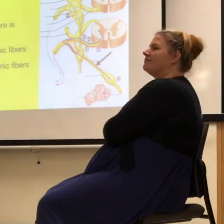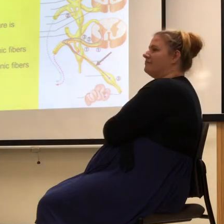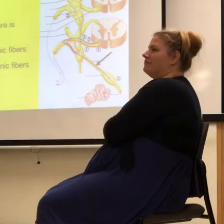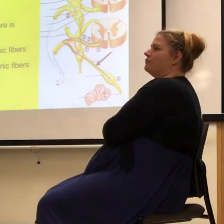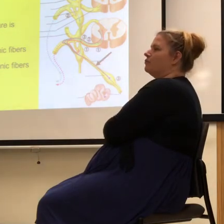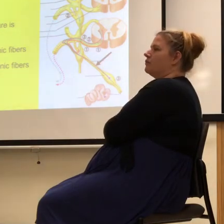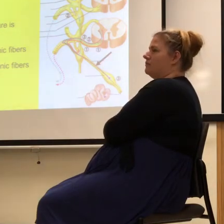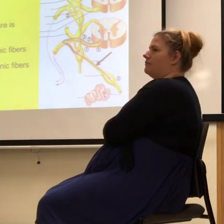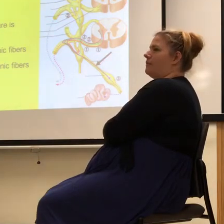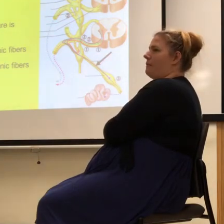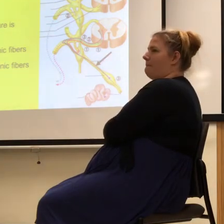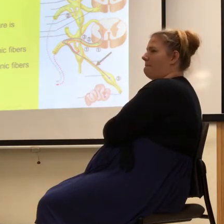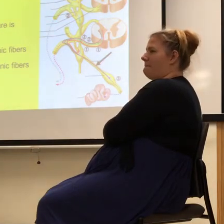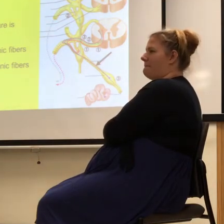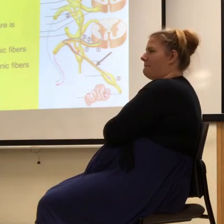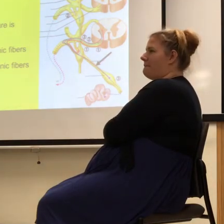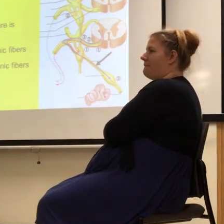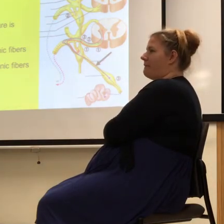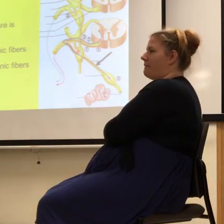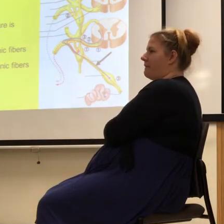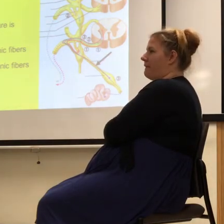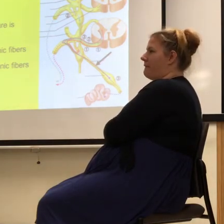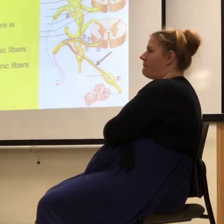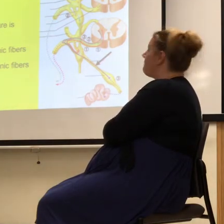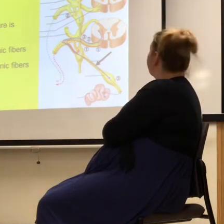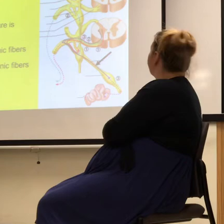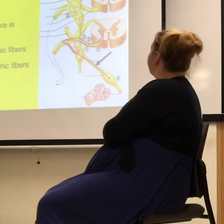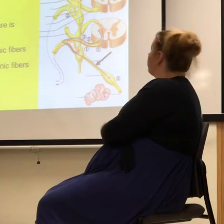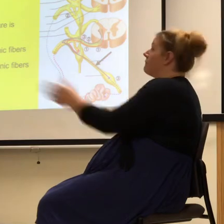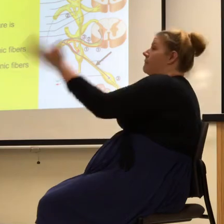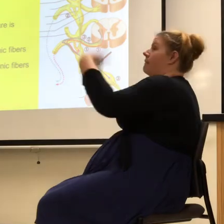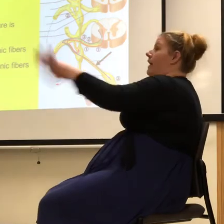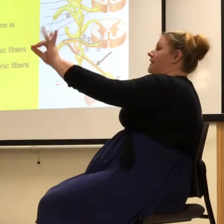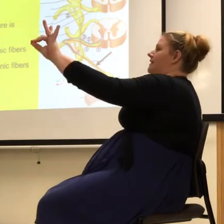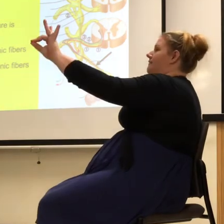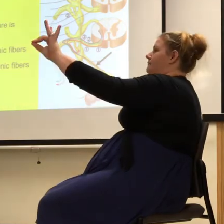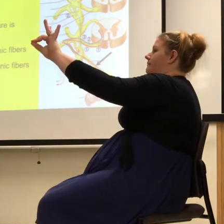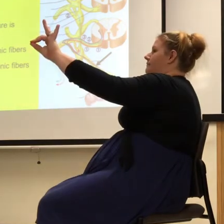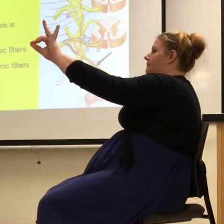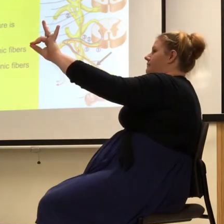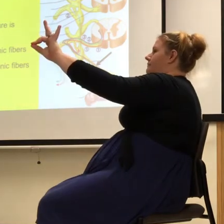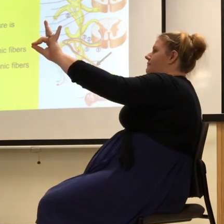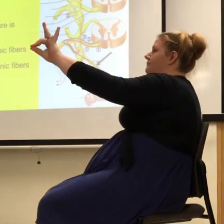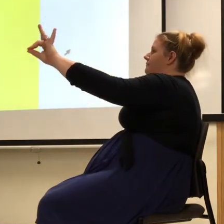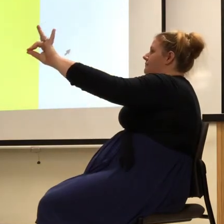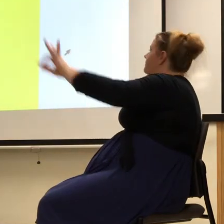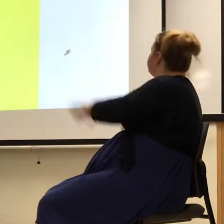This is number seven. Moving on to number eight.